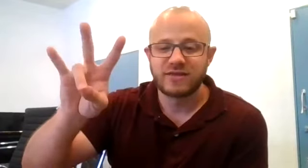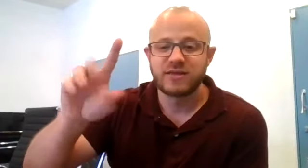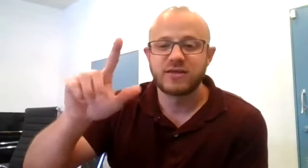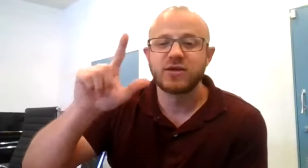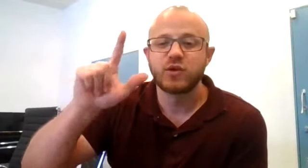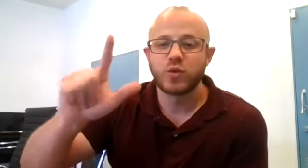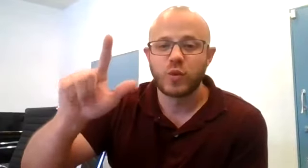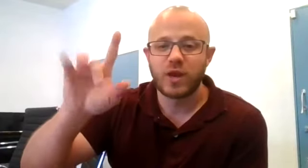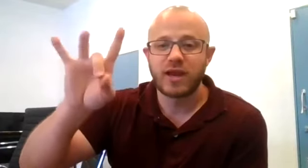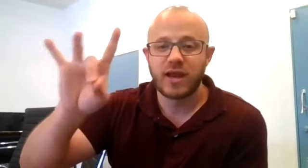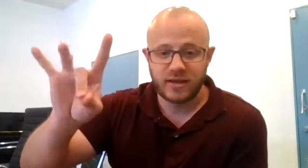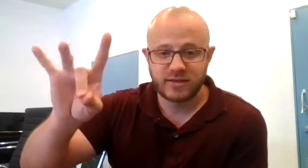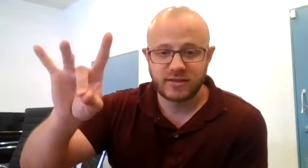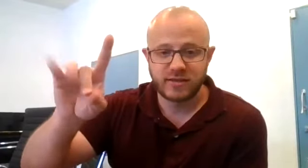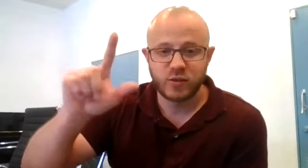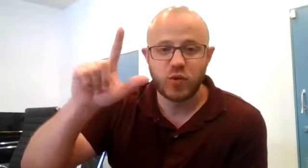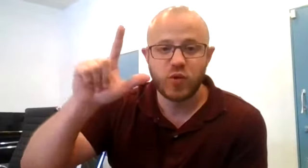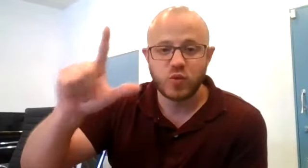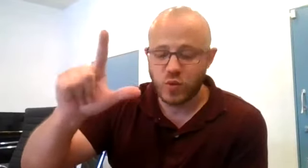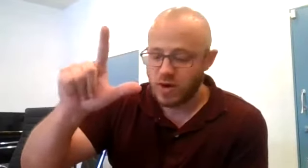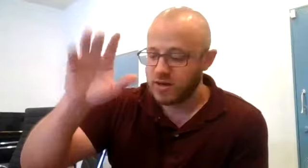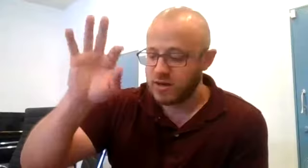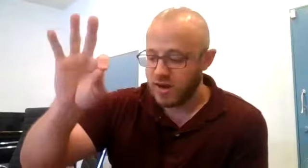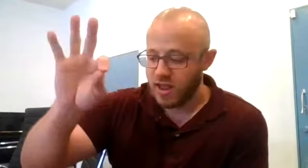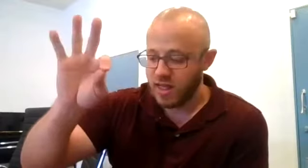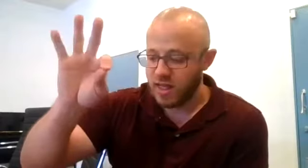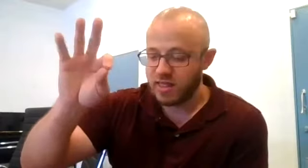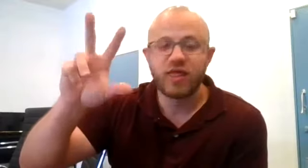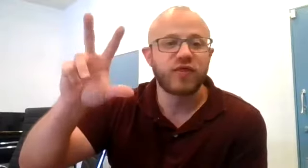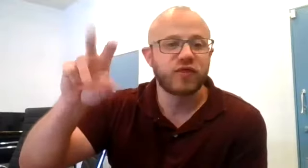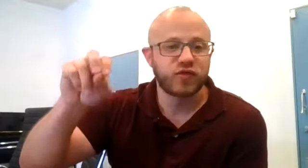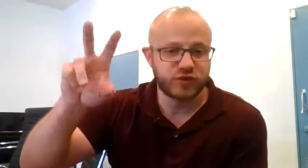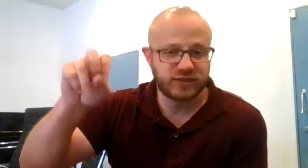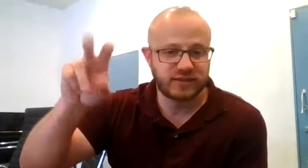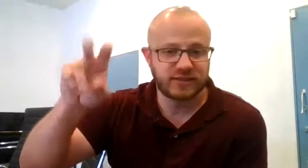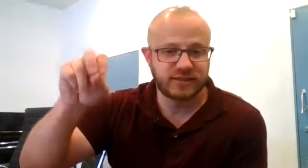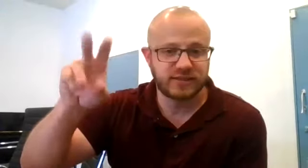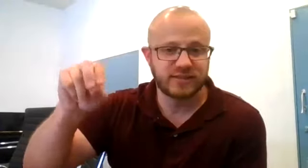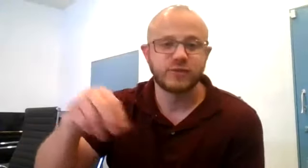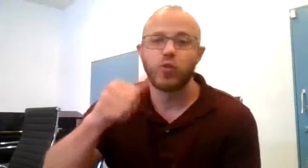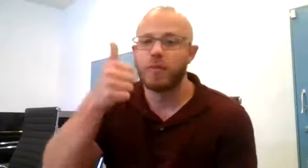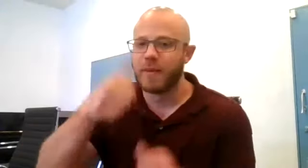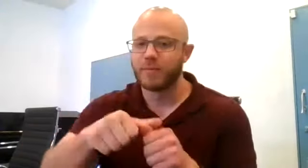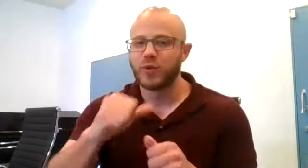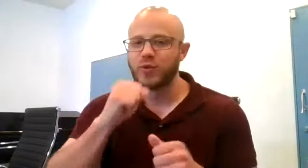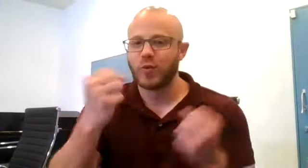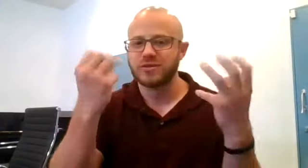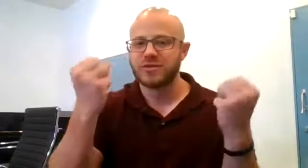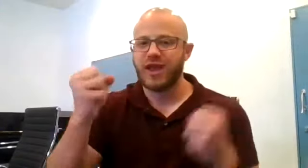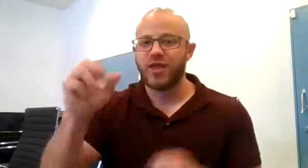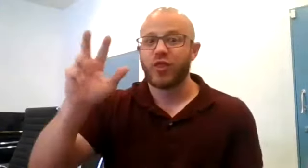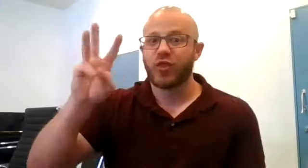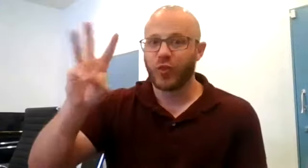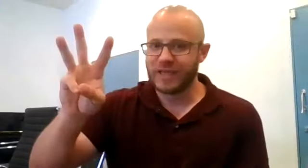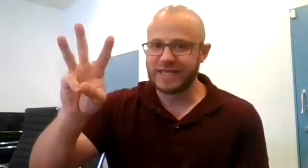27, 28, 29, 30. So remember, we don't